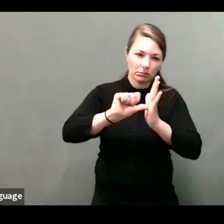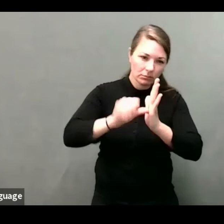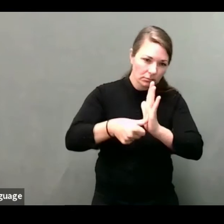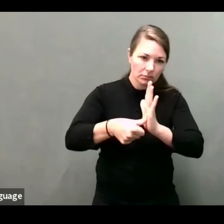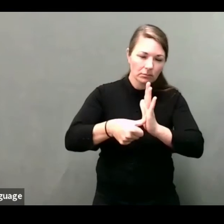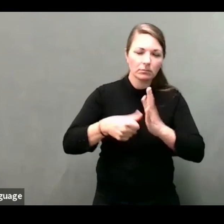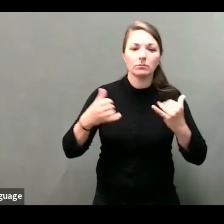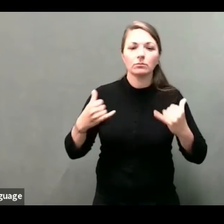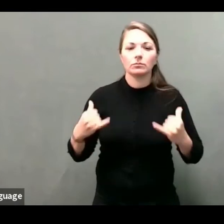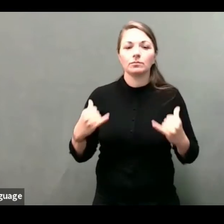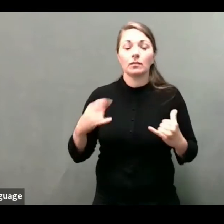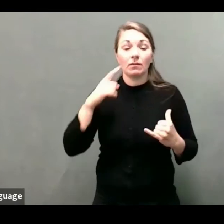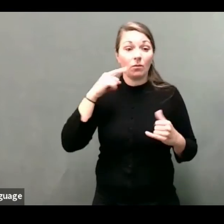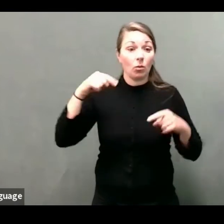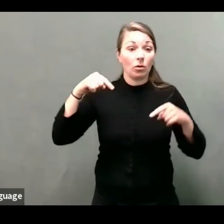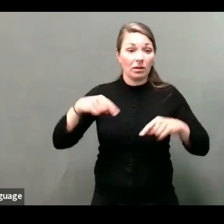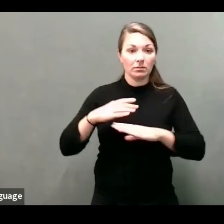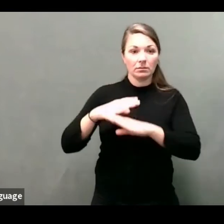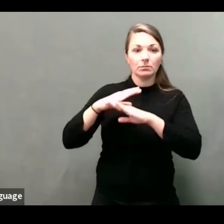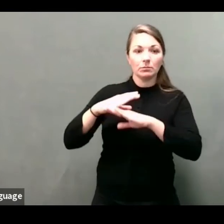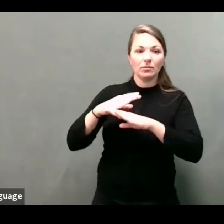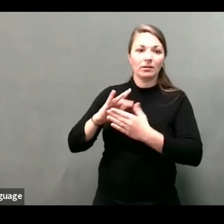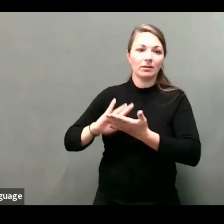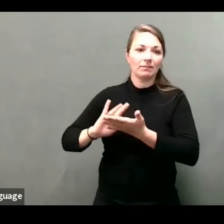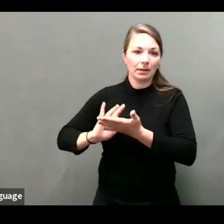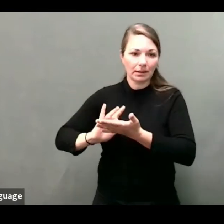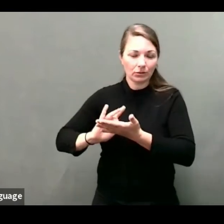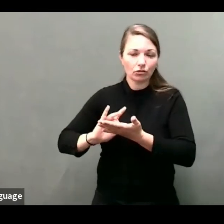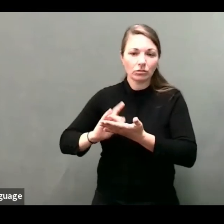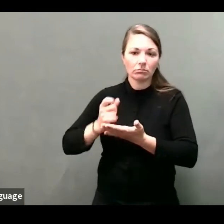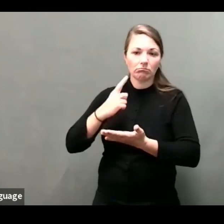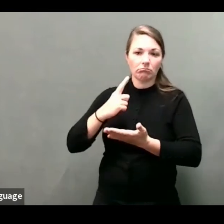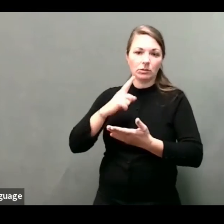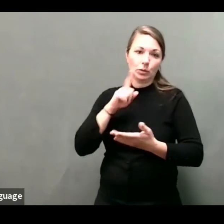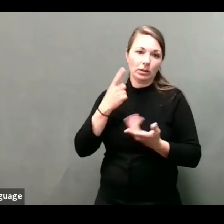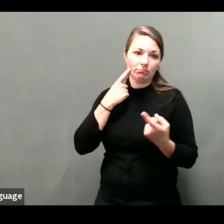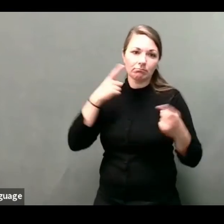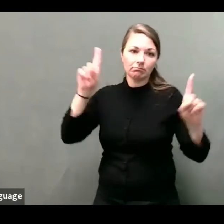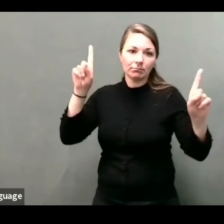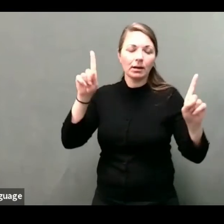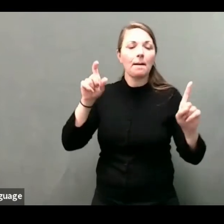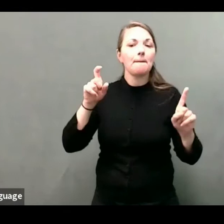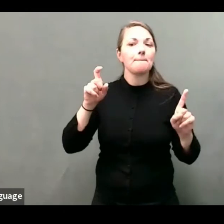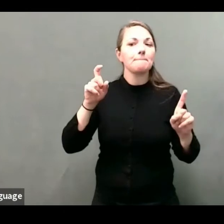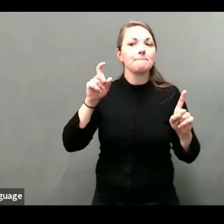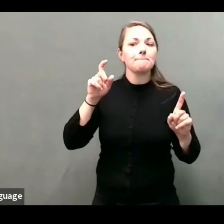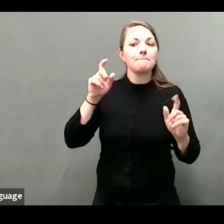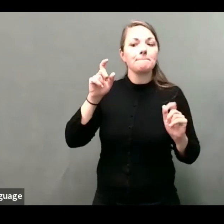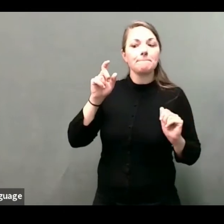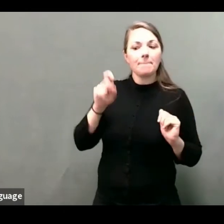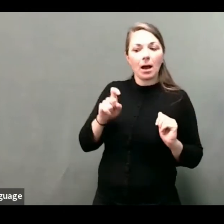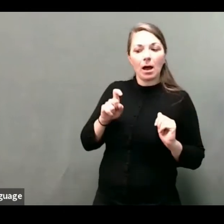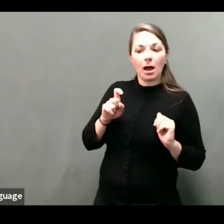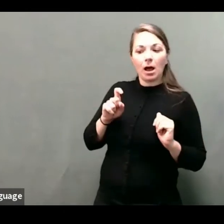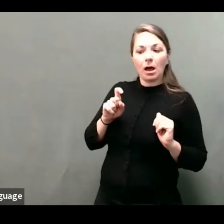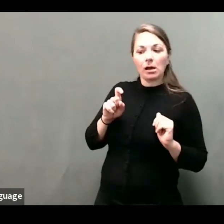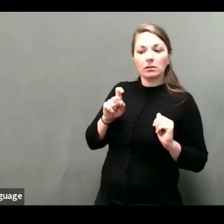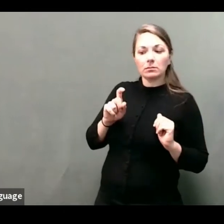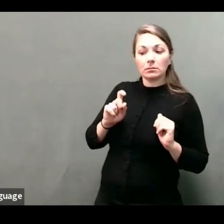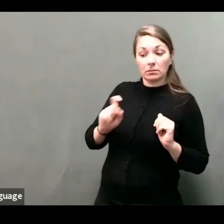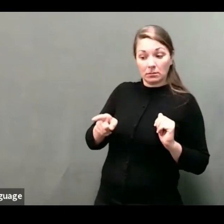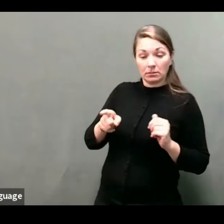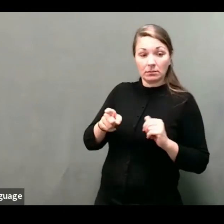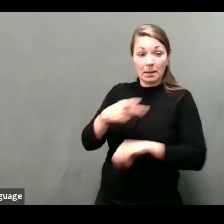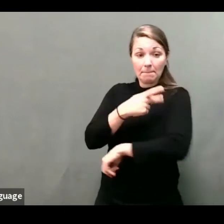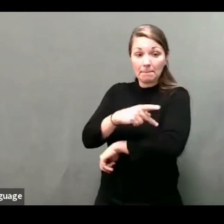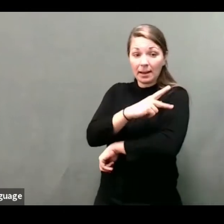here is that for these preventative medications to be the most effective, they typically need to be given within a certain amount of